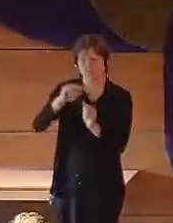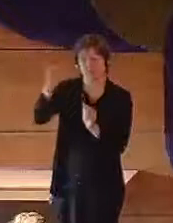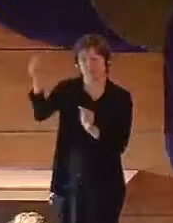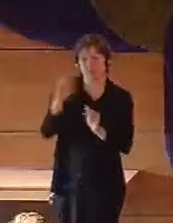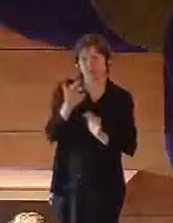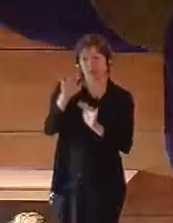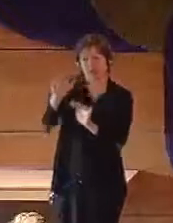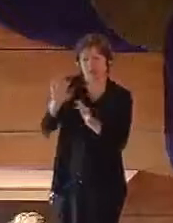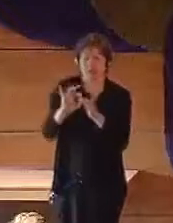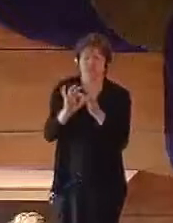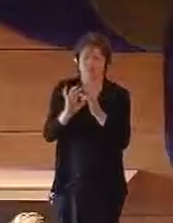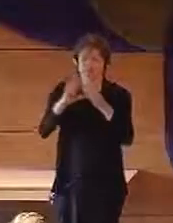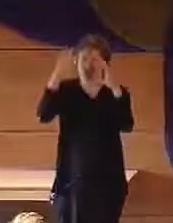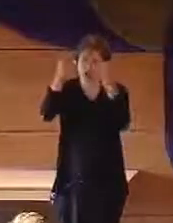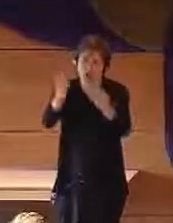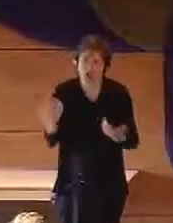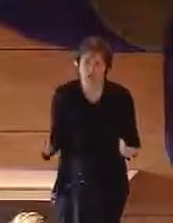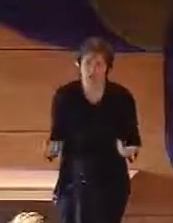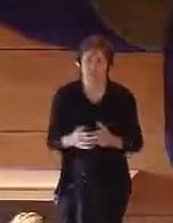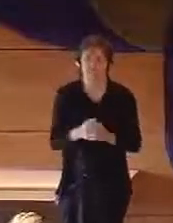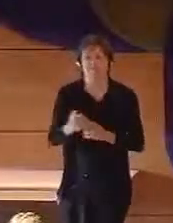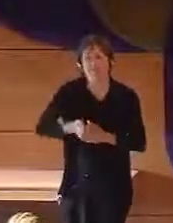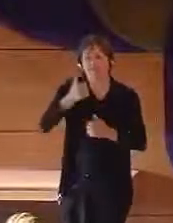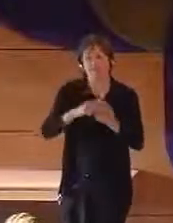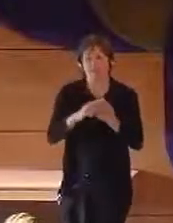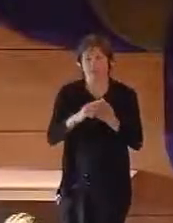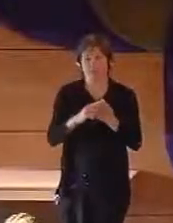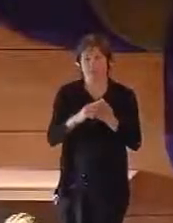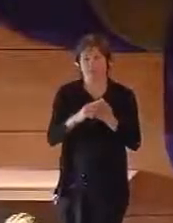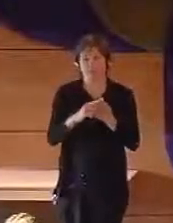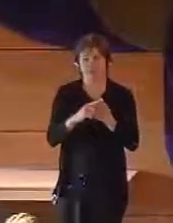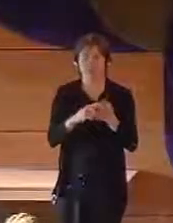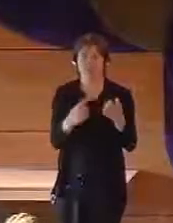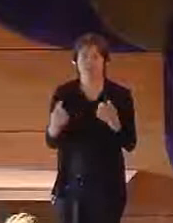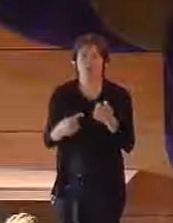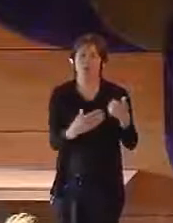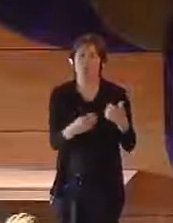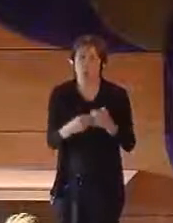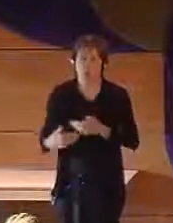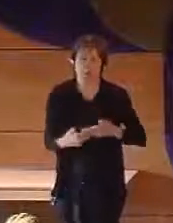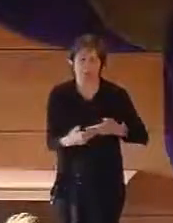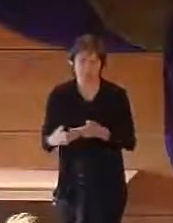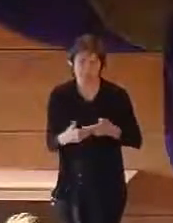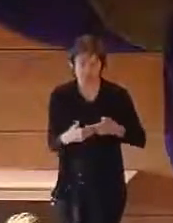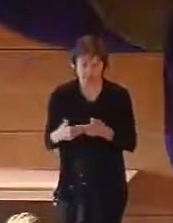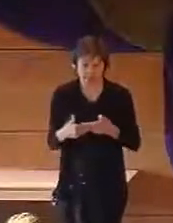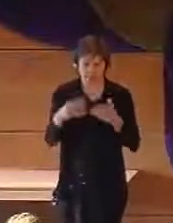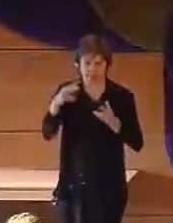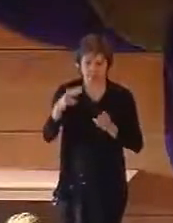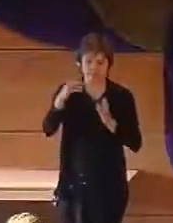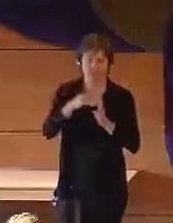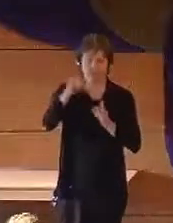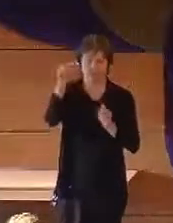part, remember, some people have a rule, if you take your child's height on their 2nd birthday and they double